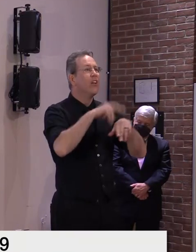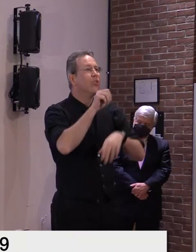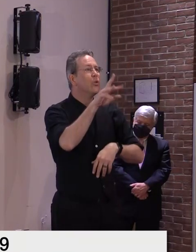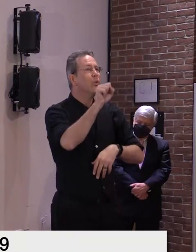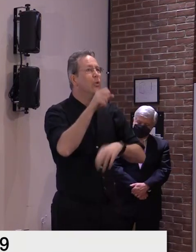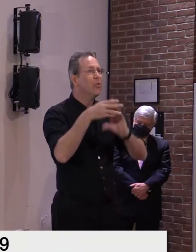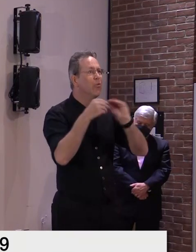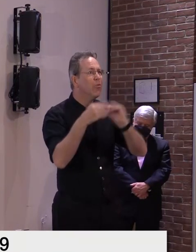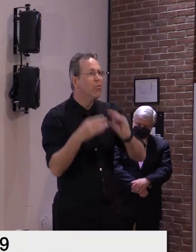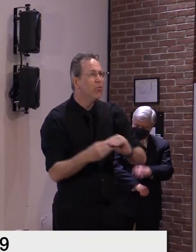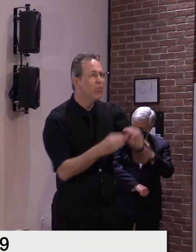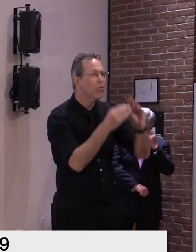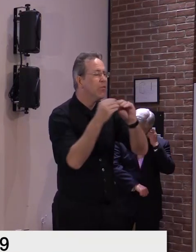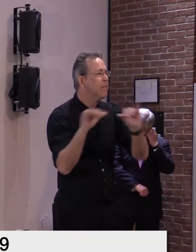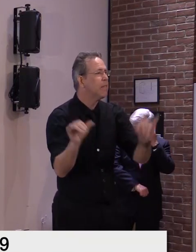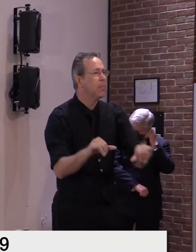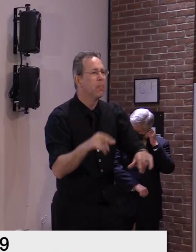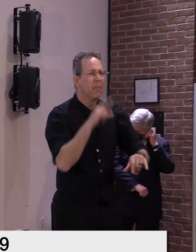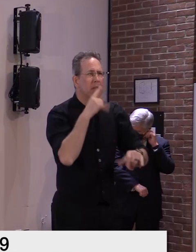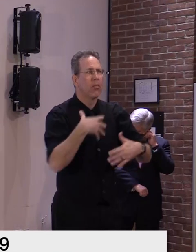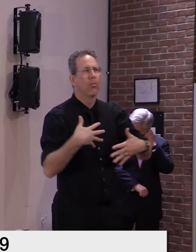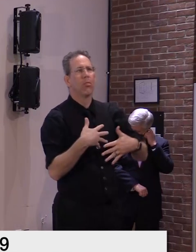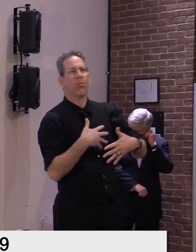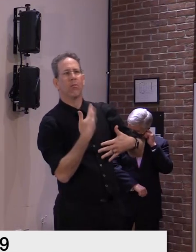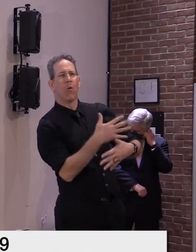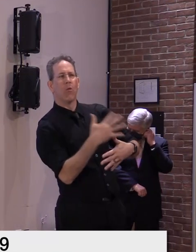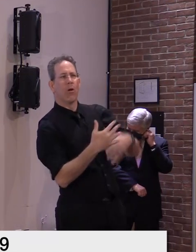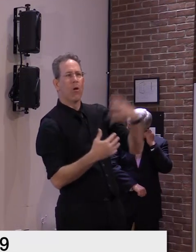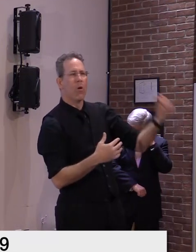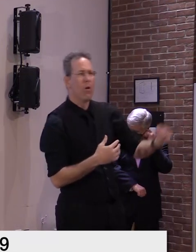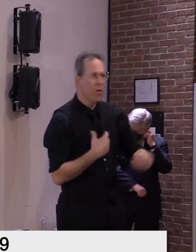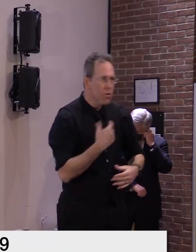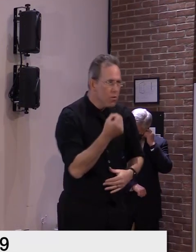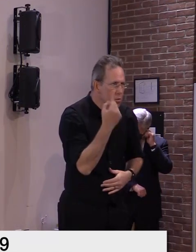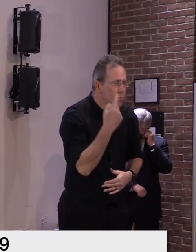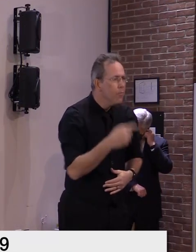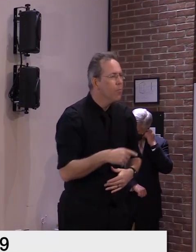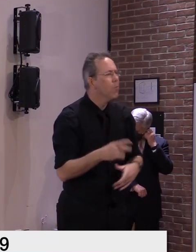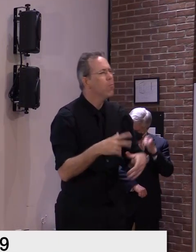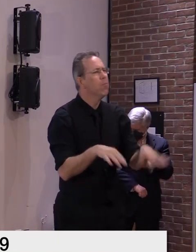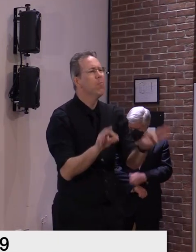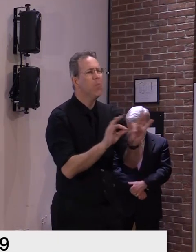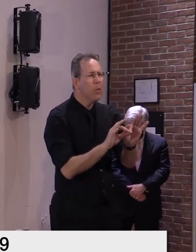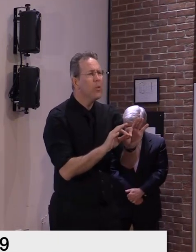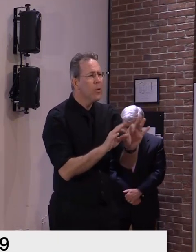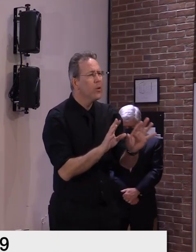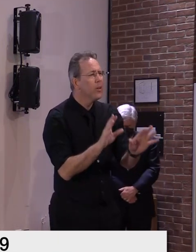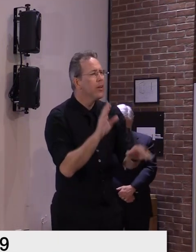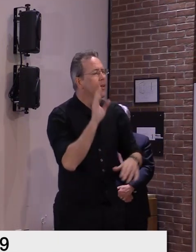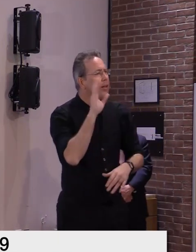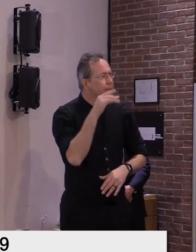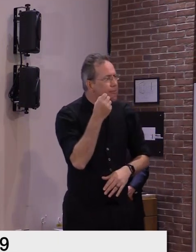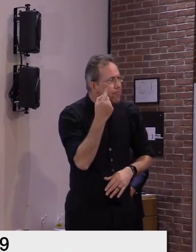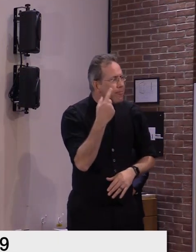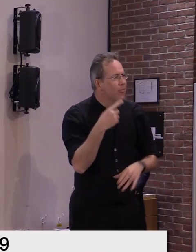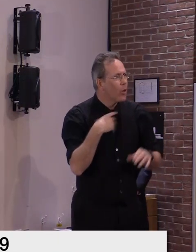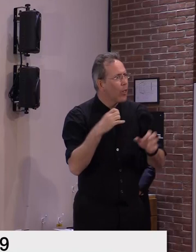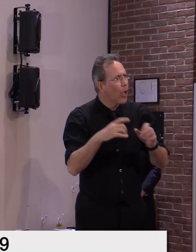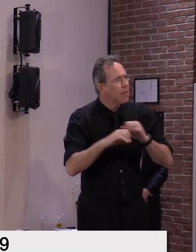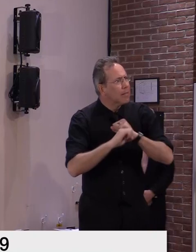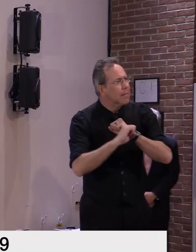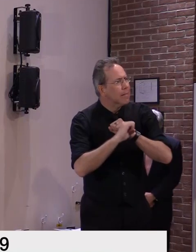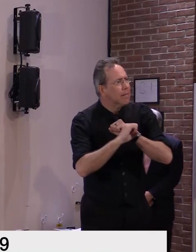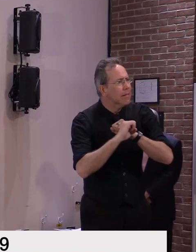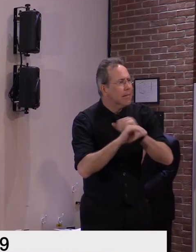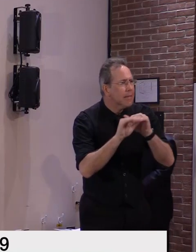it. It's really critical. I think that's why we are trying to actually get the word out, certainly, that everything